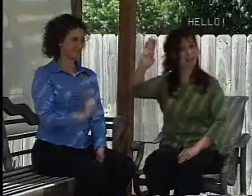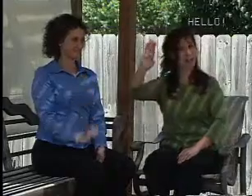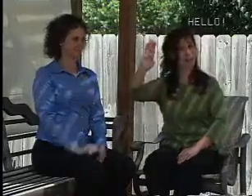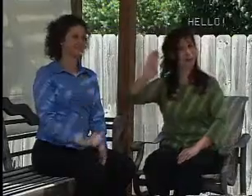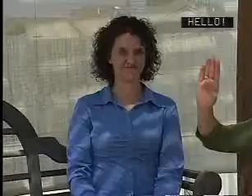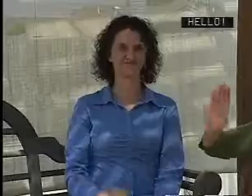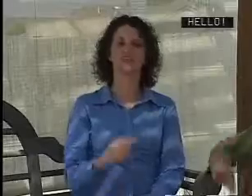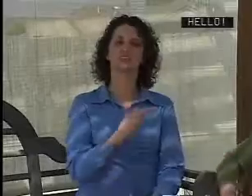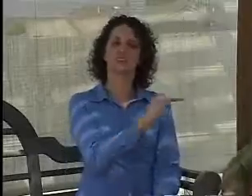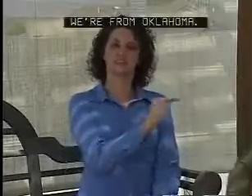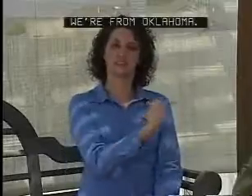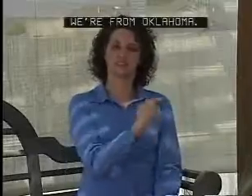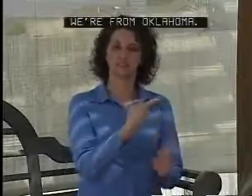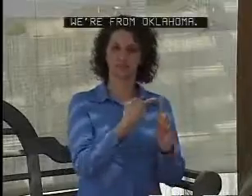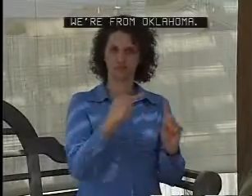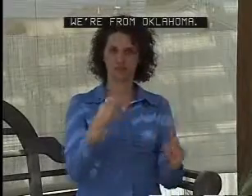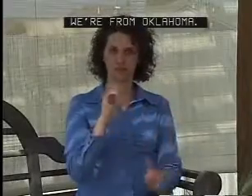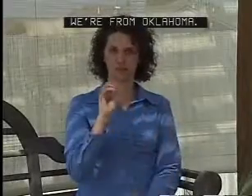Hello. We're from Oklahoma.